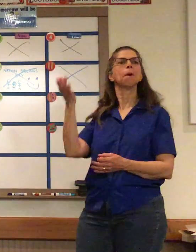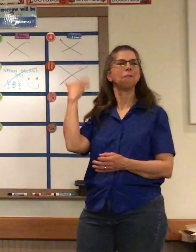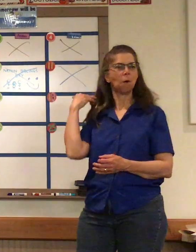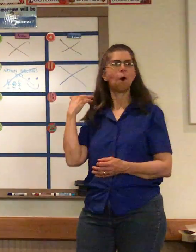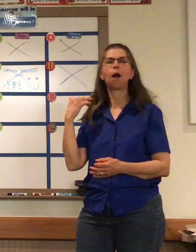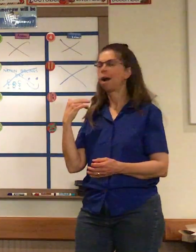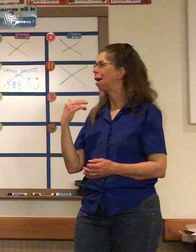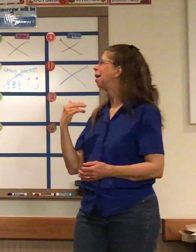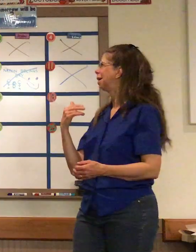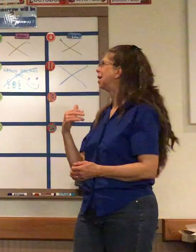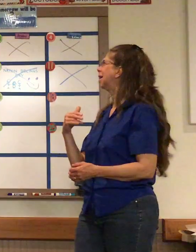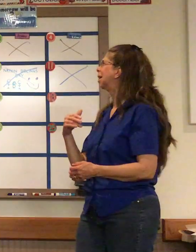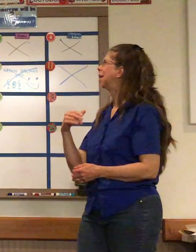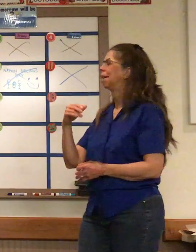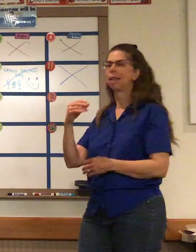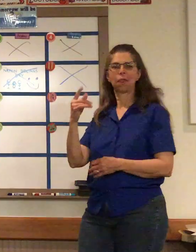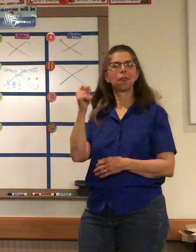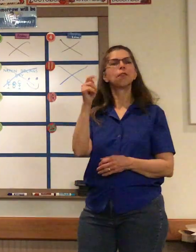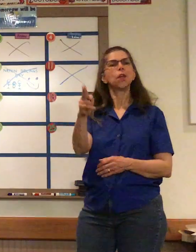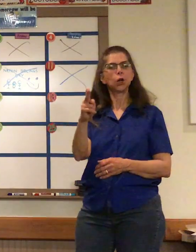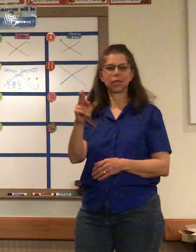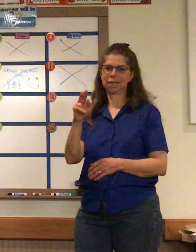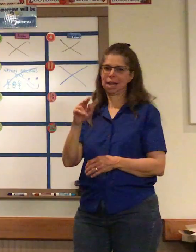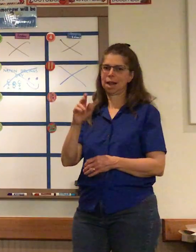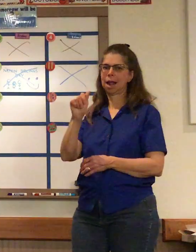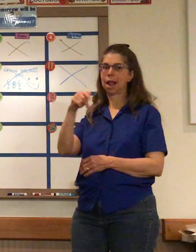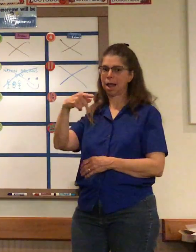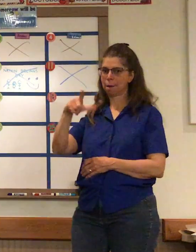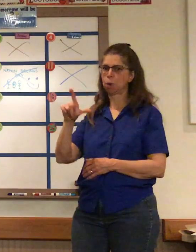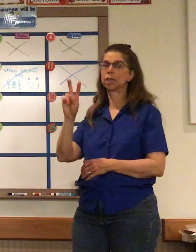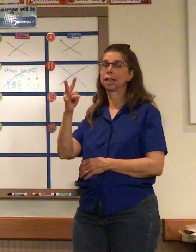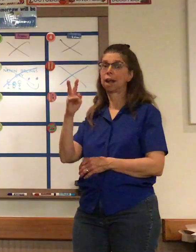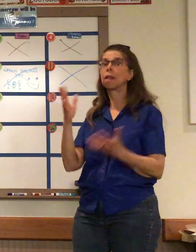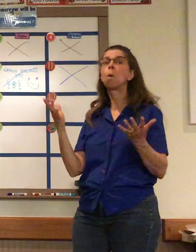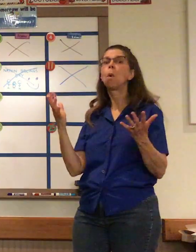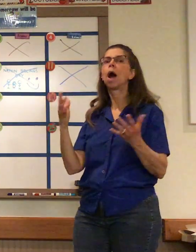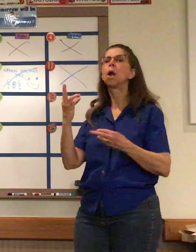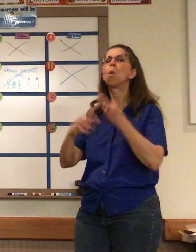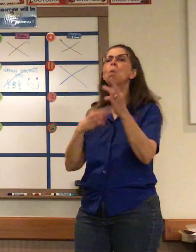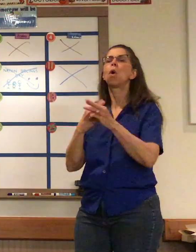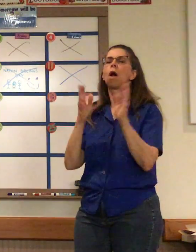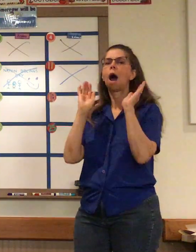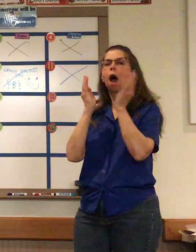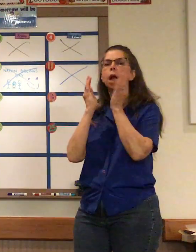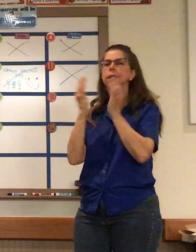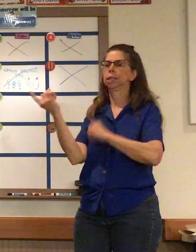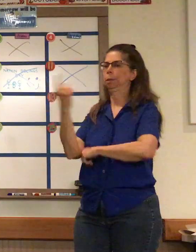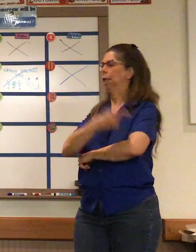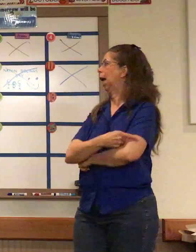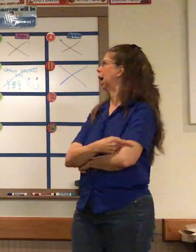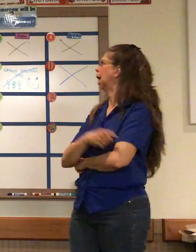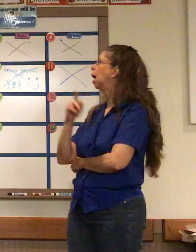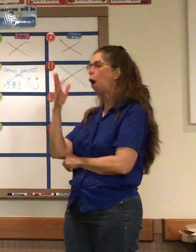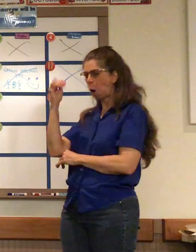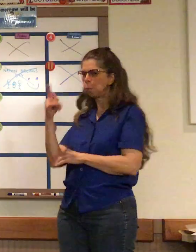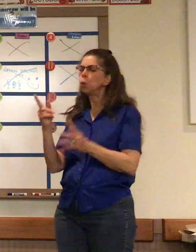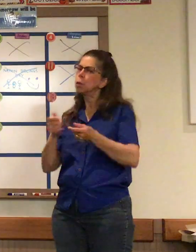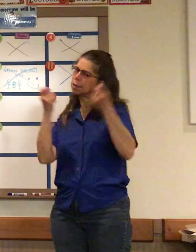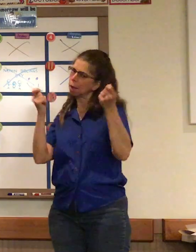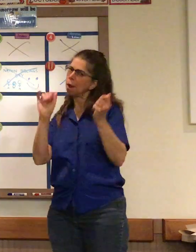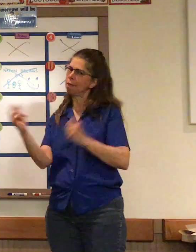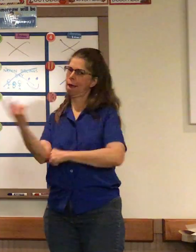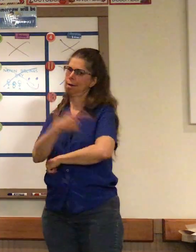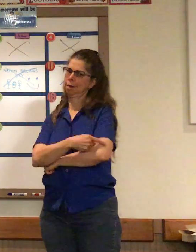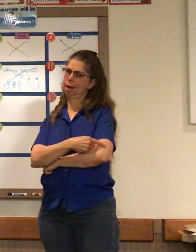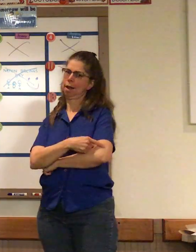this month, on Thursday the 2nd, we had World Autism Day. So hopefully you guys celebrated this. If